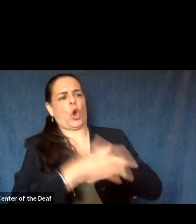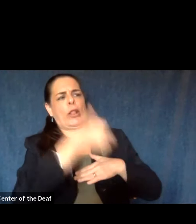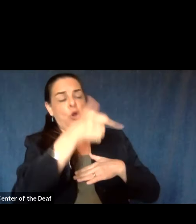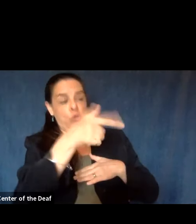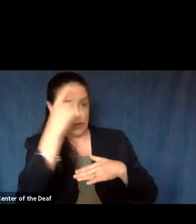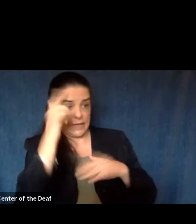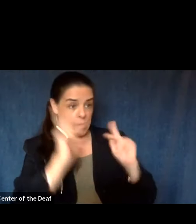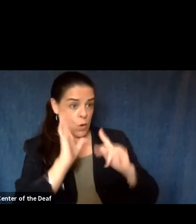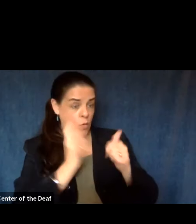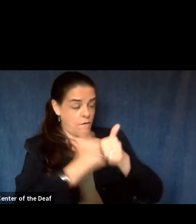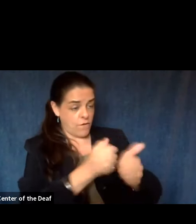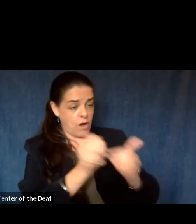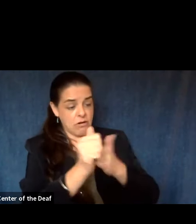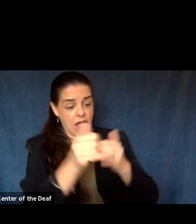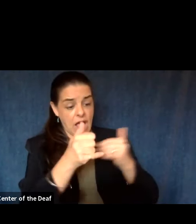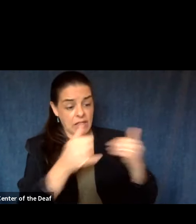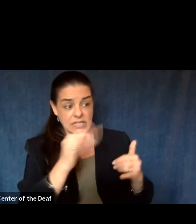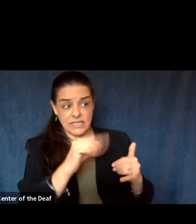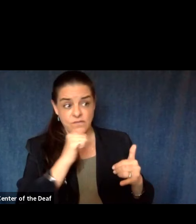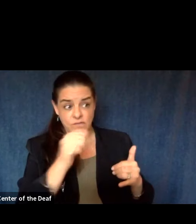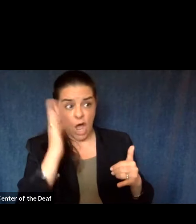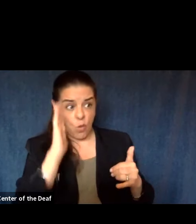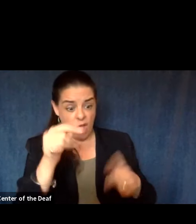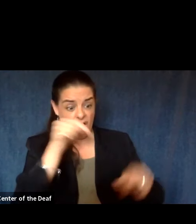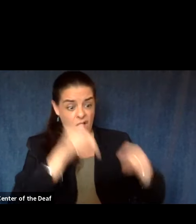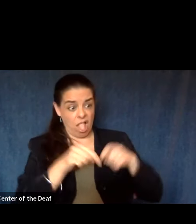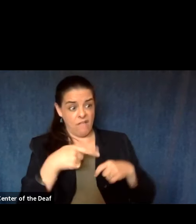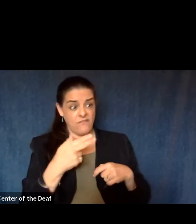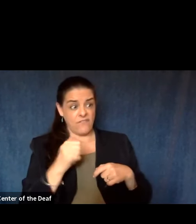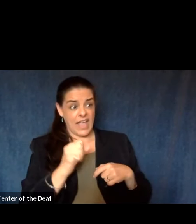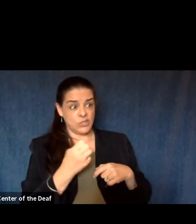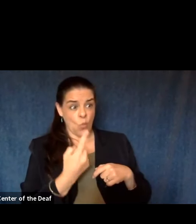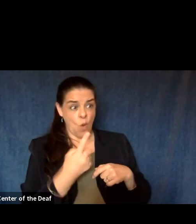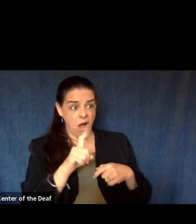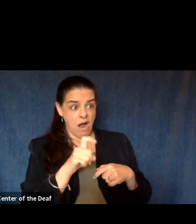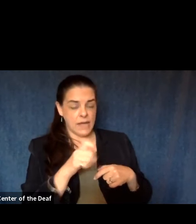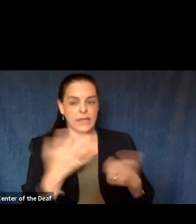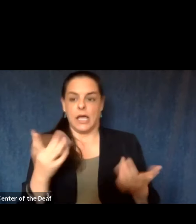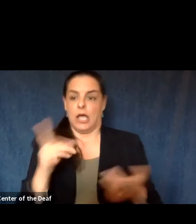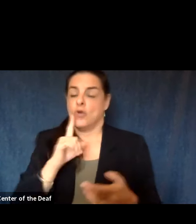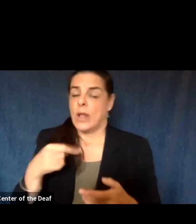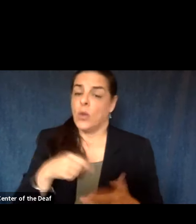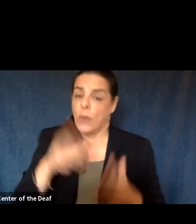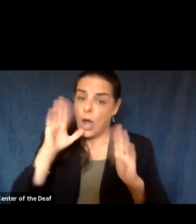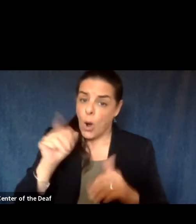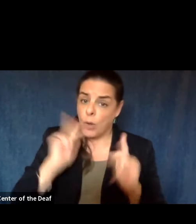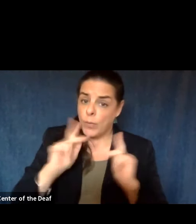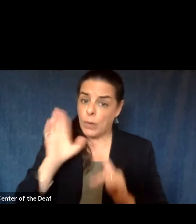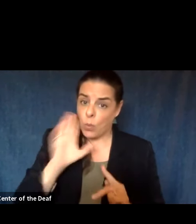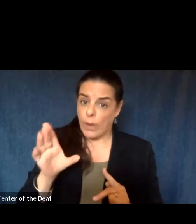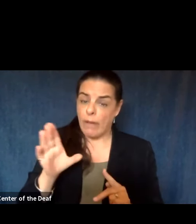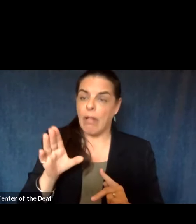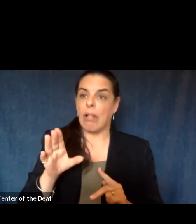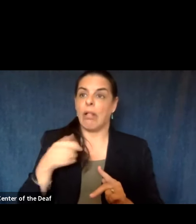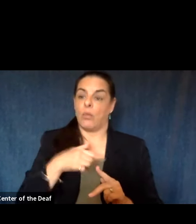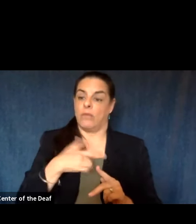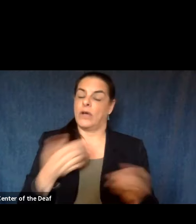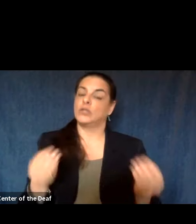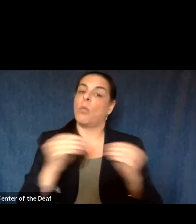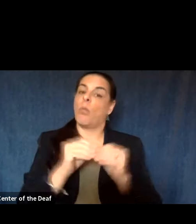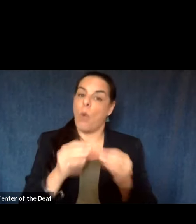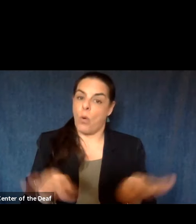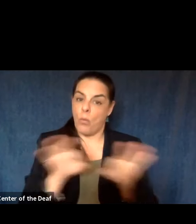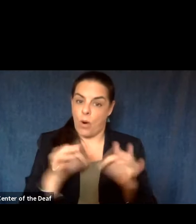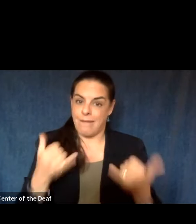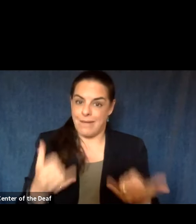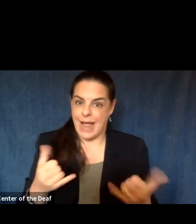guidelines? And if not, will we go back to phase 1? We really hope they do. We think it's even more important now, the more